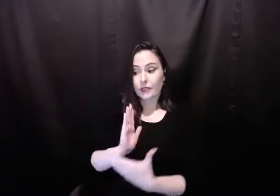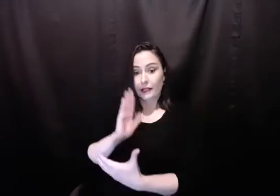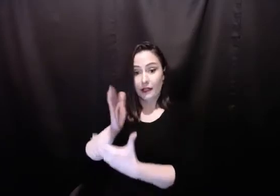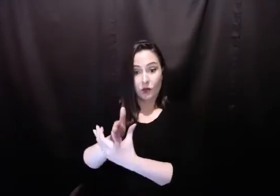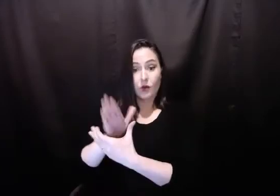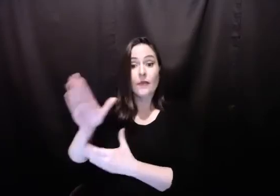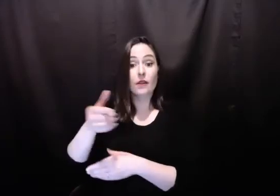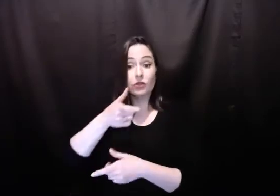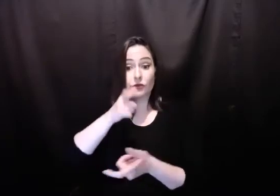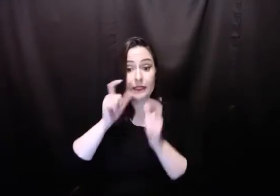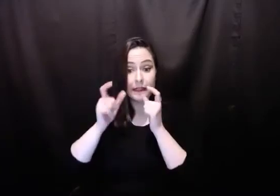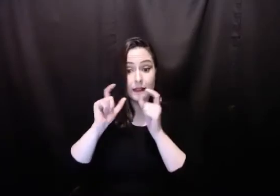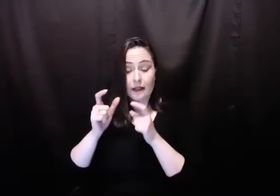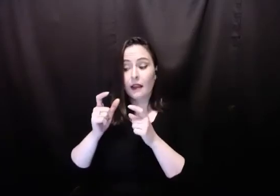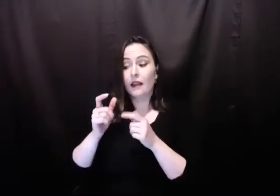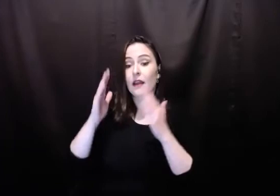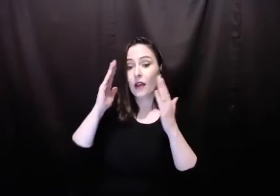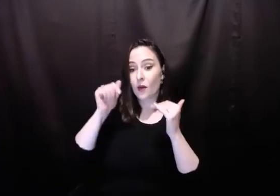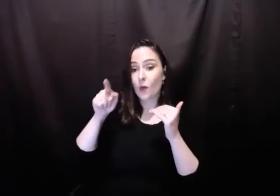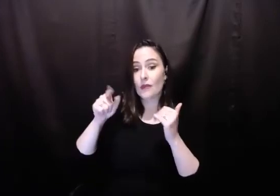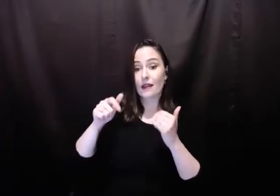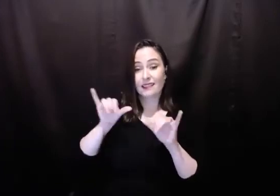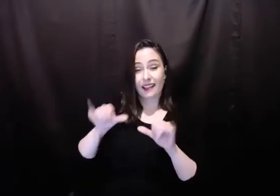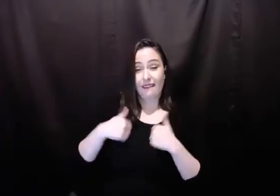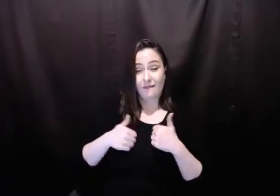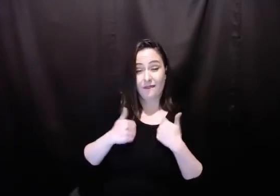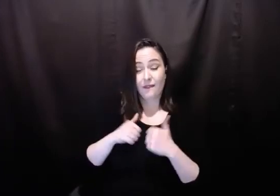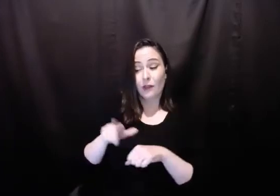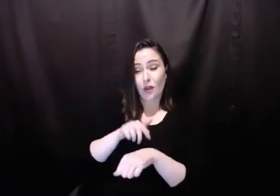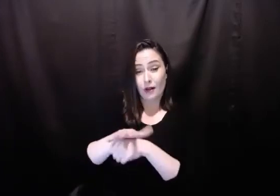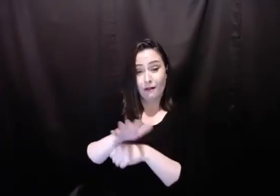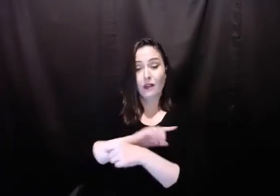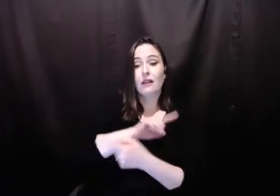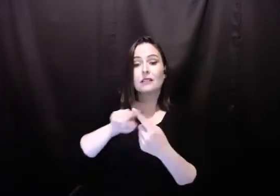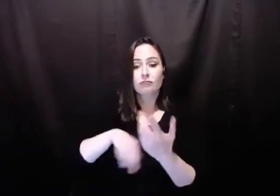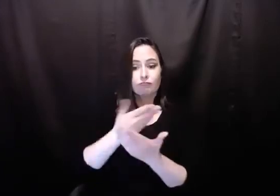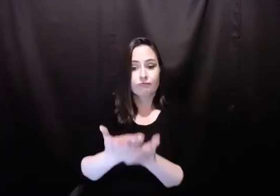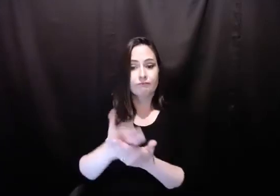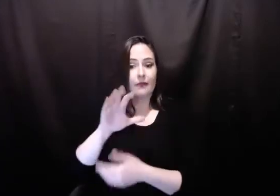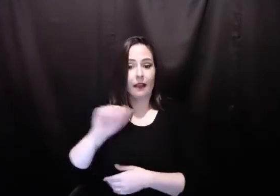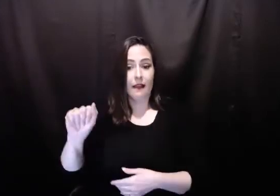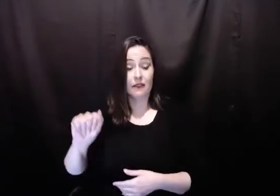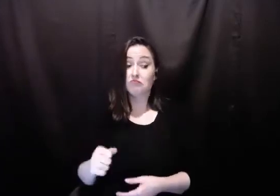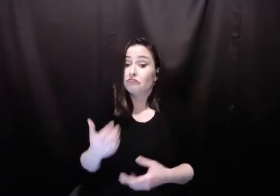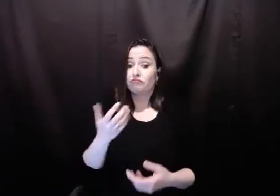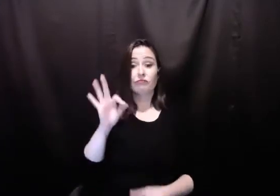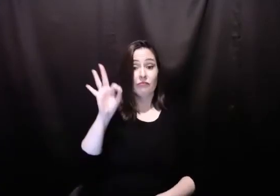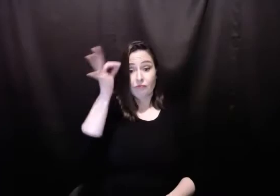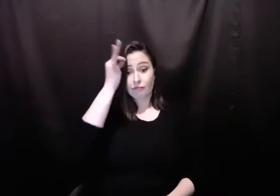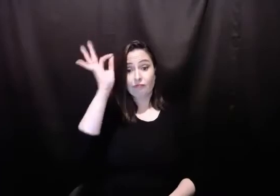Free advice from Patty O on my way to the airport. I never forgot it. It was wonderful. But this kid later